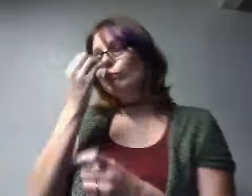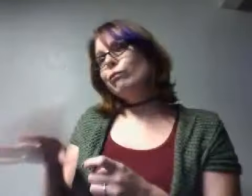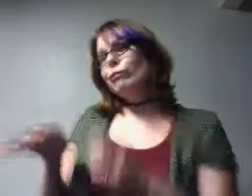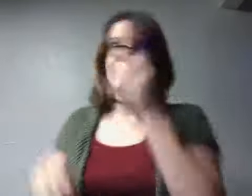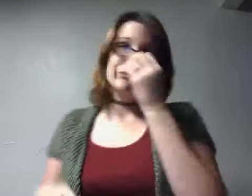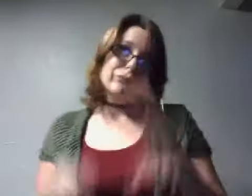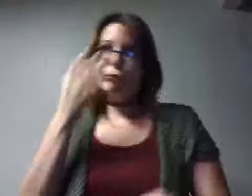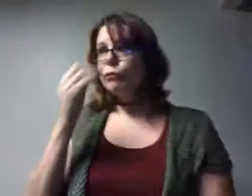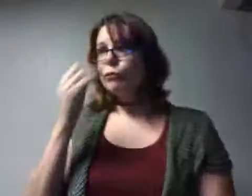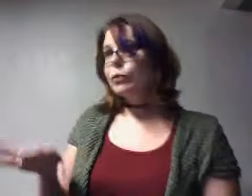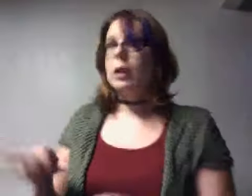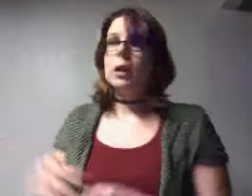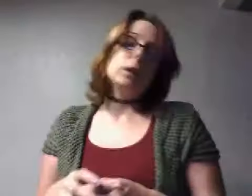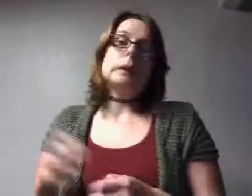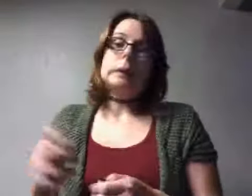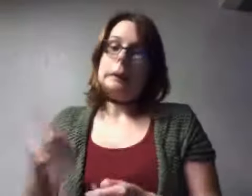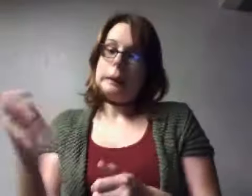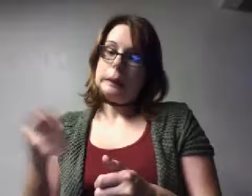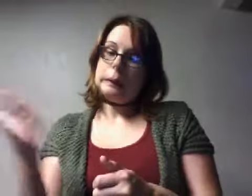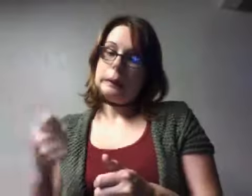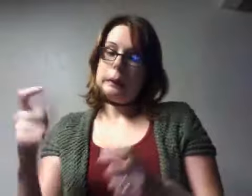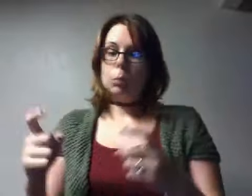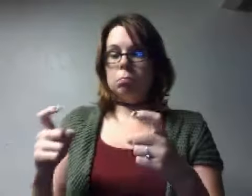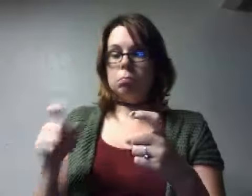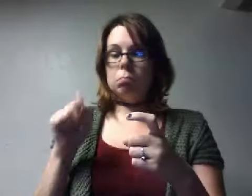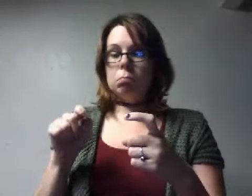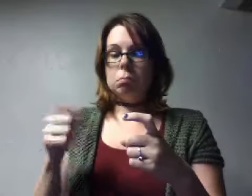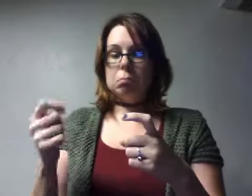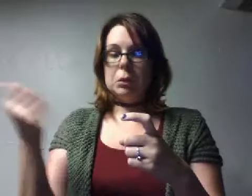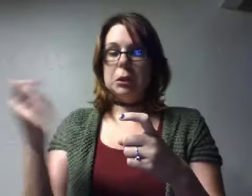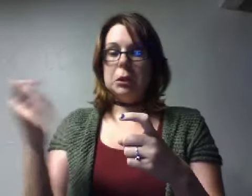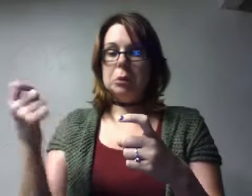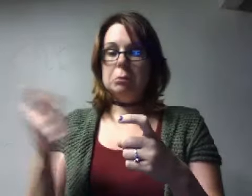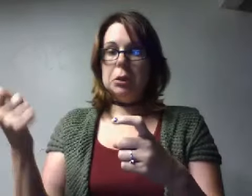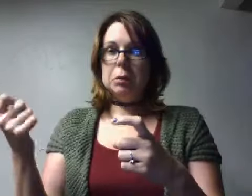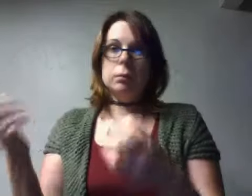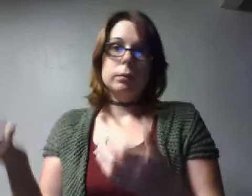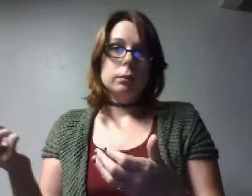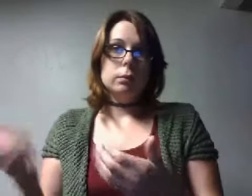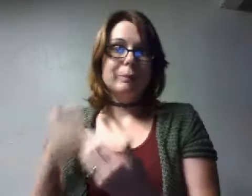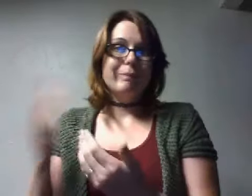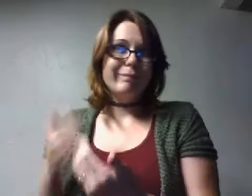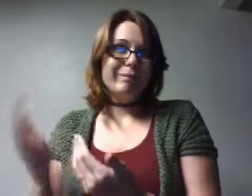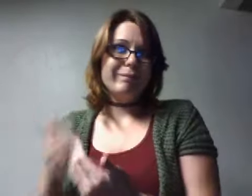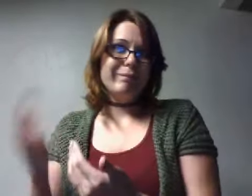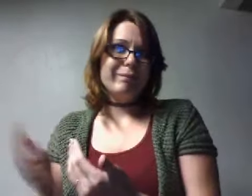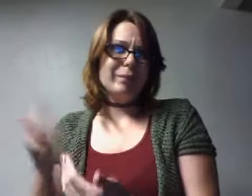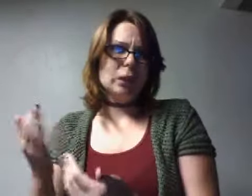I had my digital camera for a little bit, but because I took such a long hiatus with taking photographs, I just got fed up with it. I gave my digital